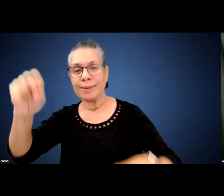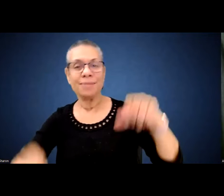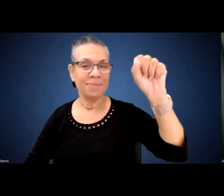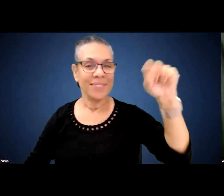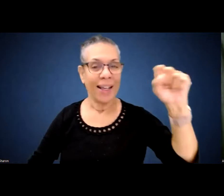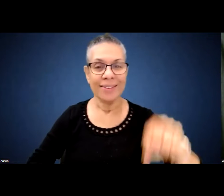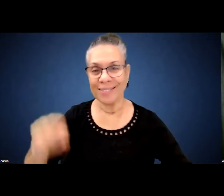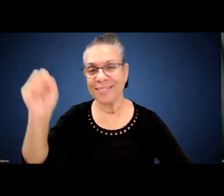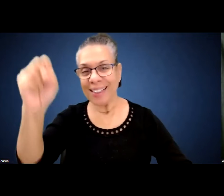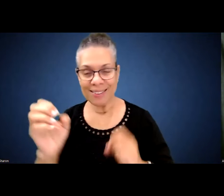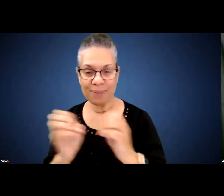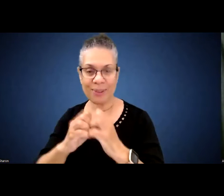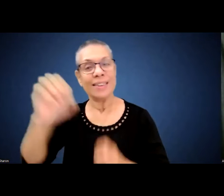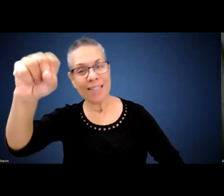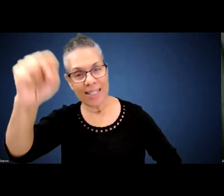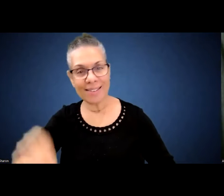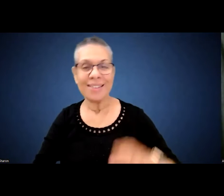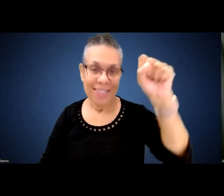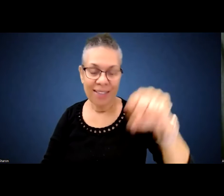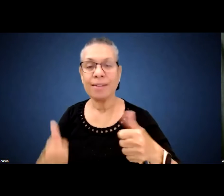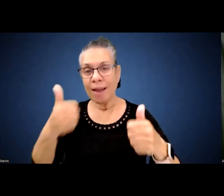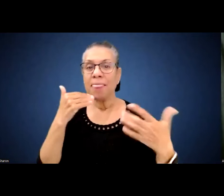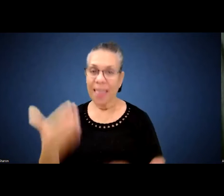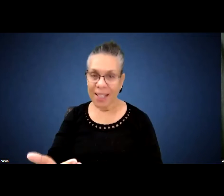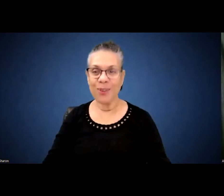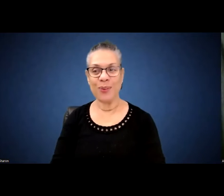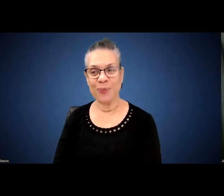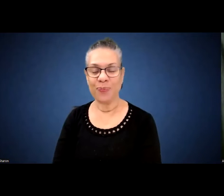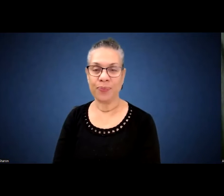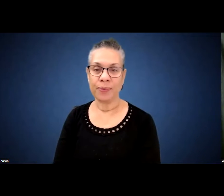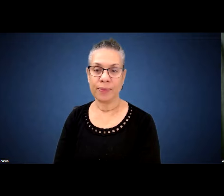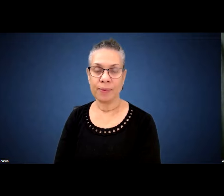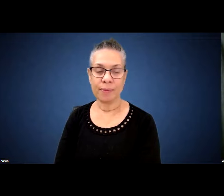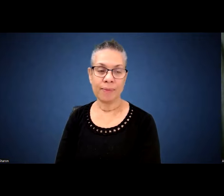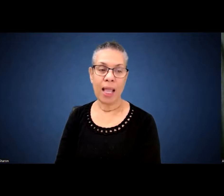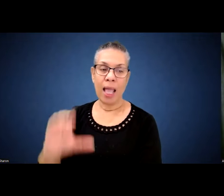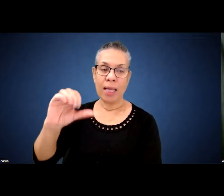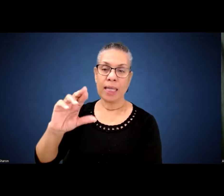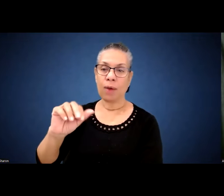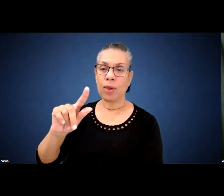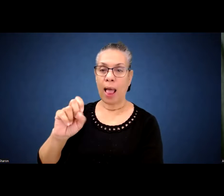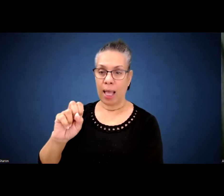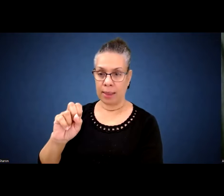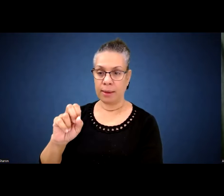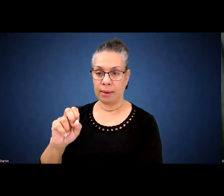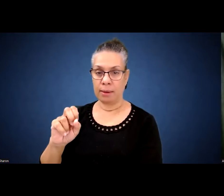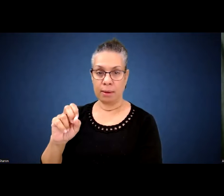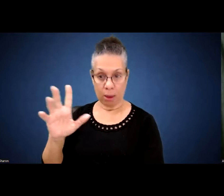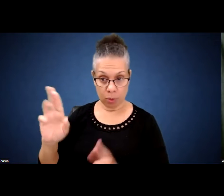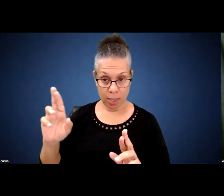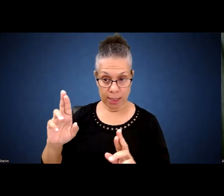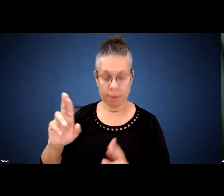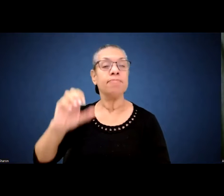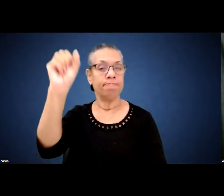Yes. Yes, Sheriff, yep, okay. Caroline, I'll just take a straw poll here if this is a way forward.